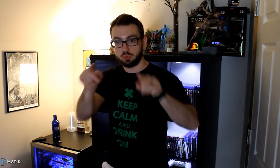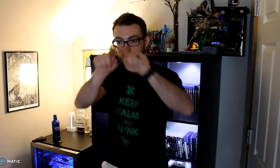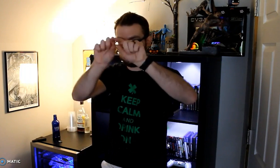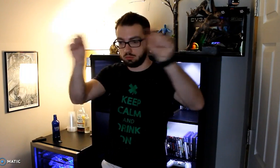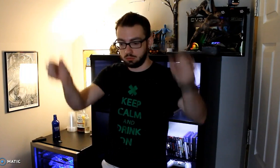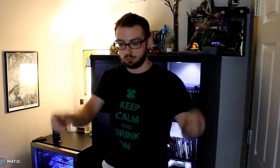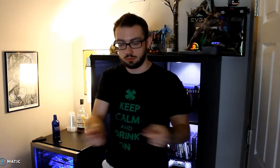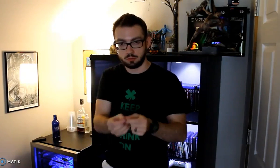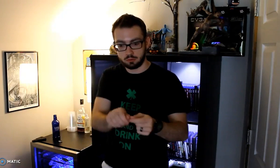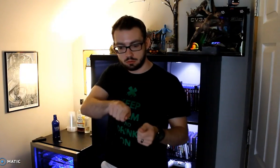on the bottom of it as well.